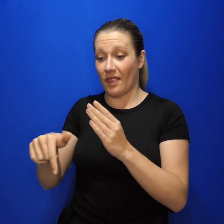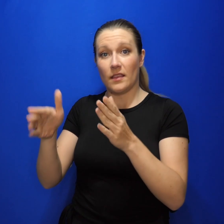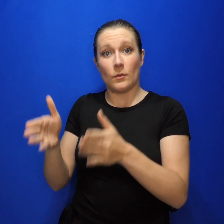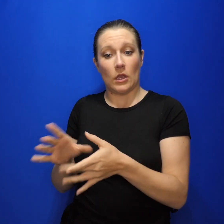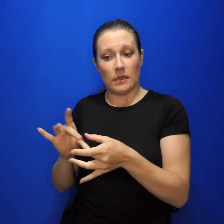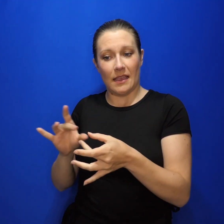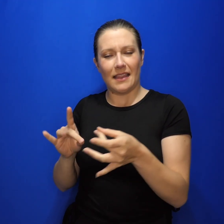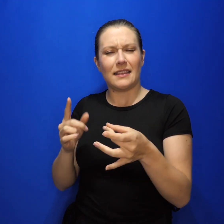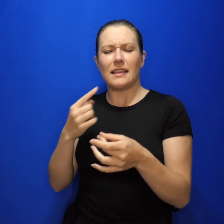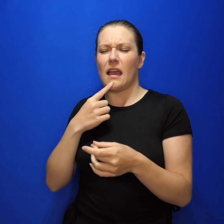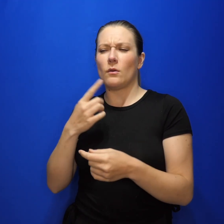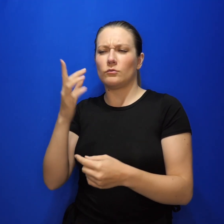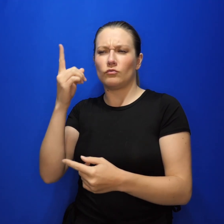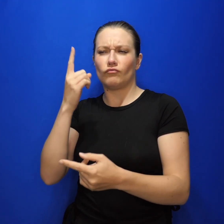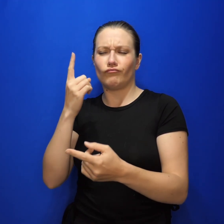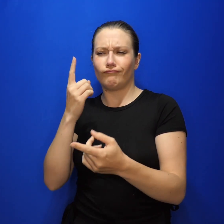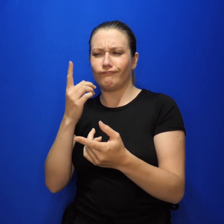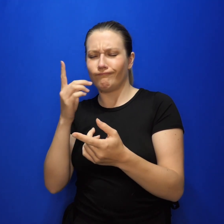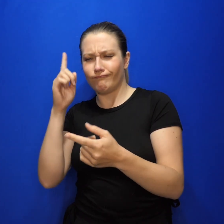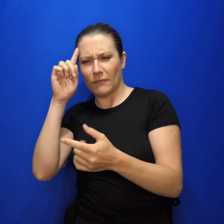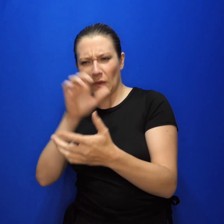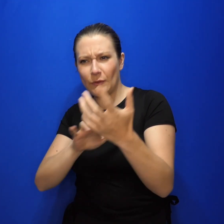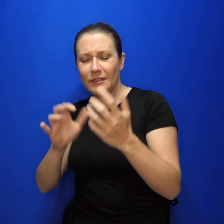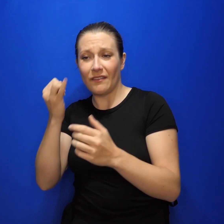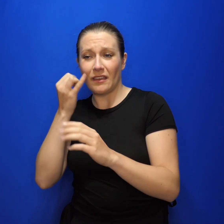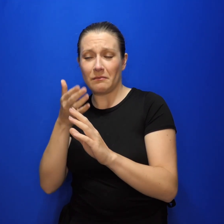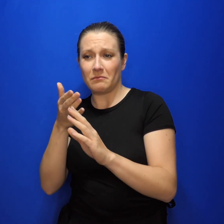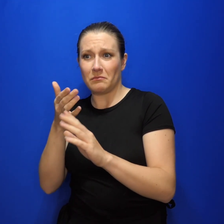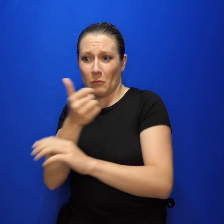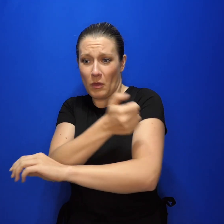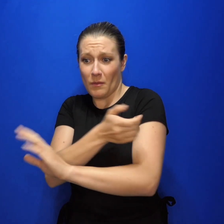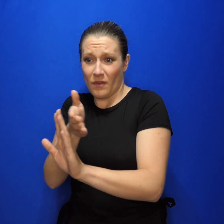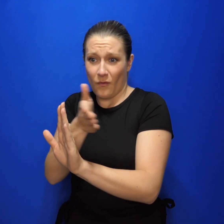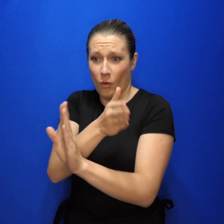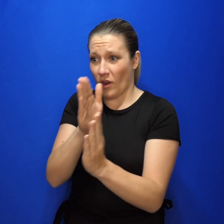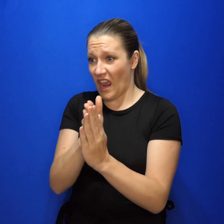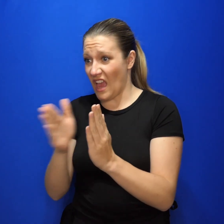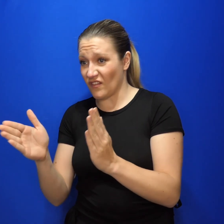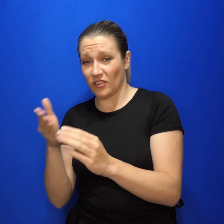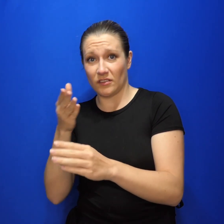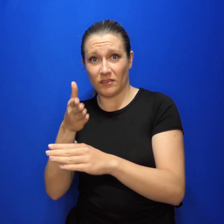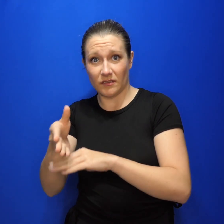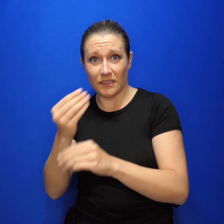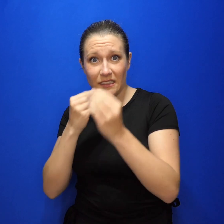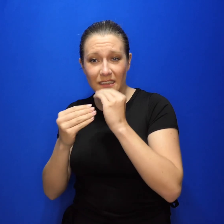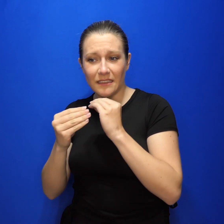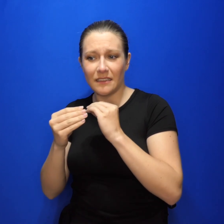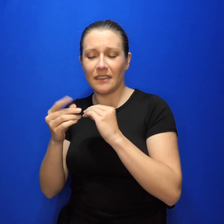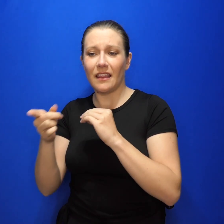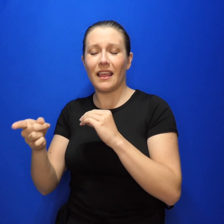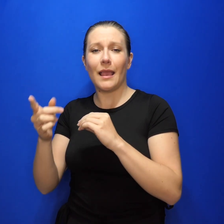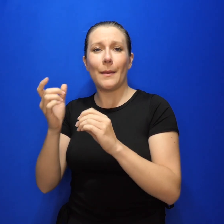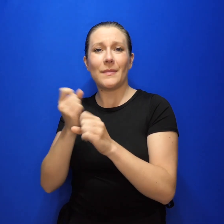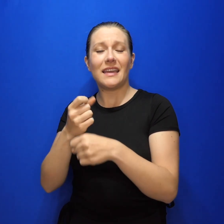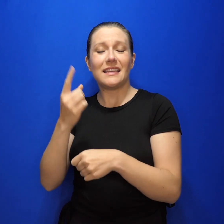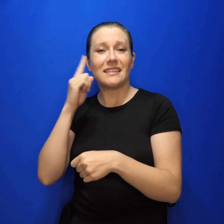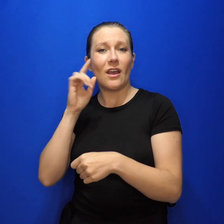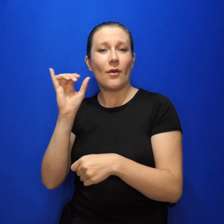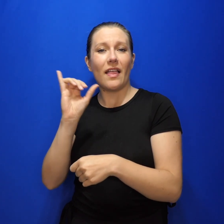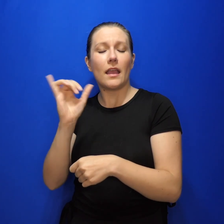was really confused on whether I should bolus before or after a meal. It's interesting. She says, they made this sound like a preference and